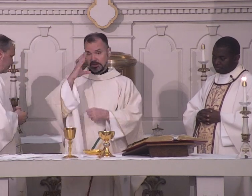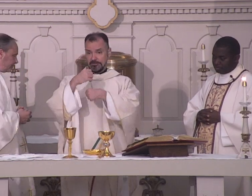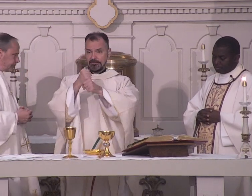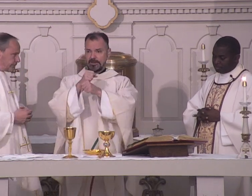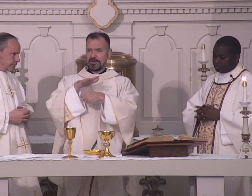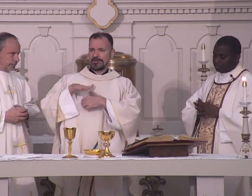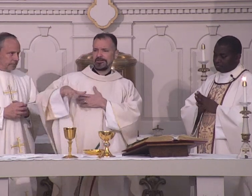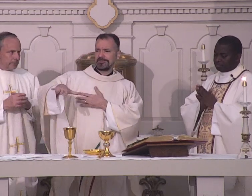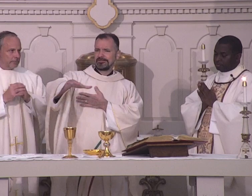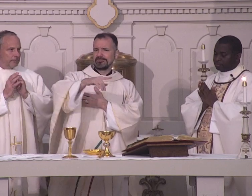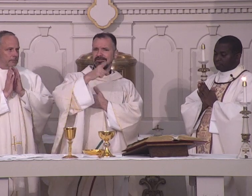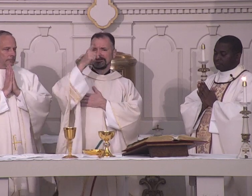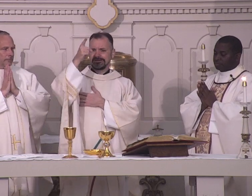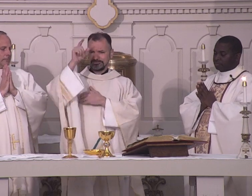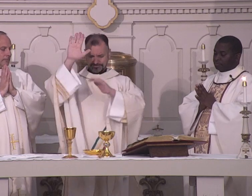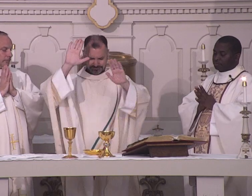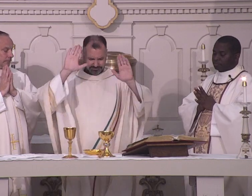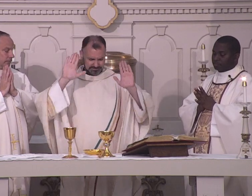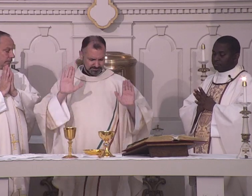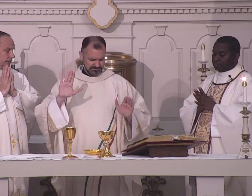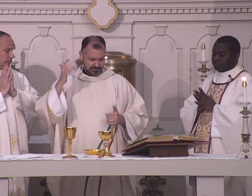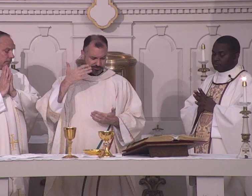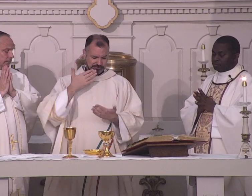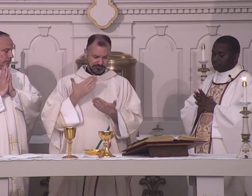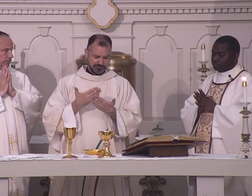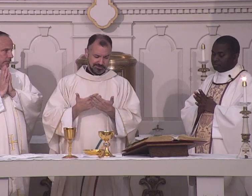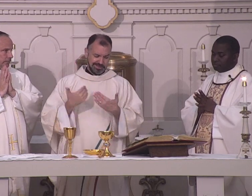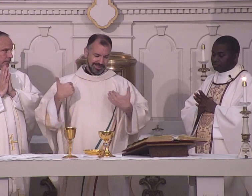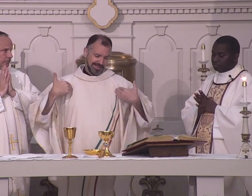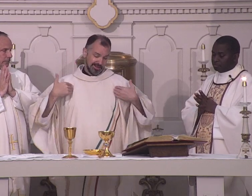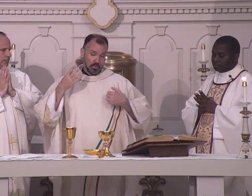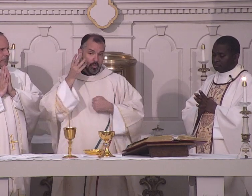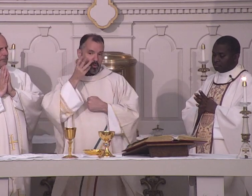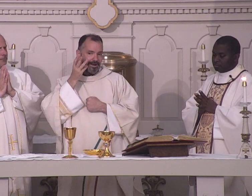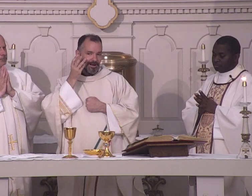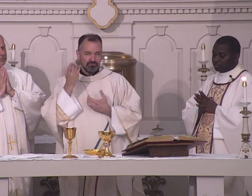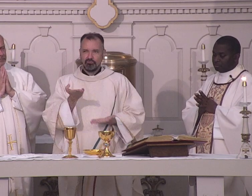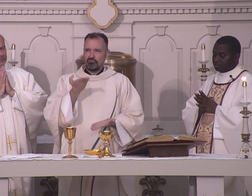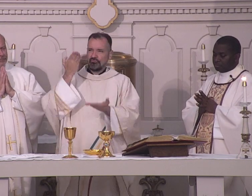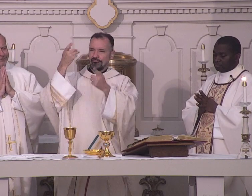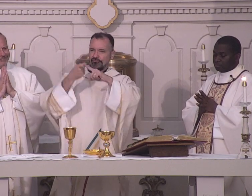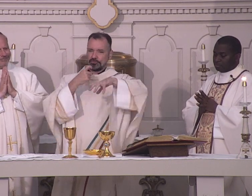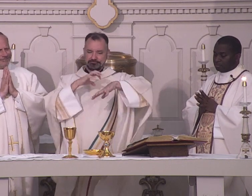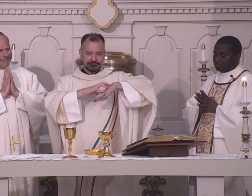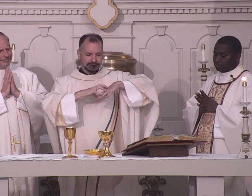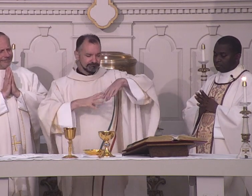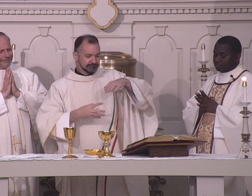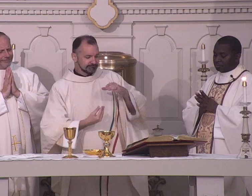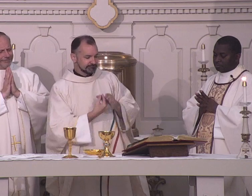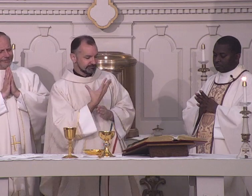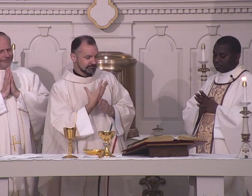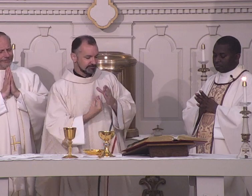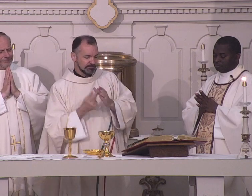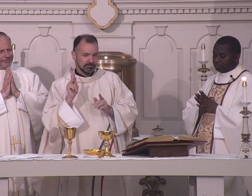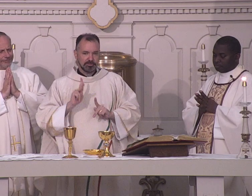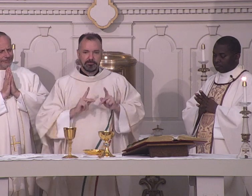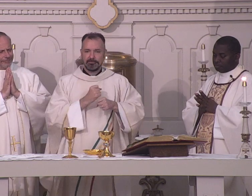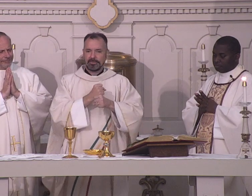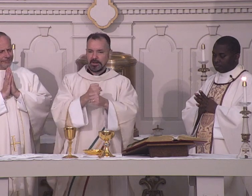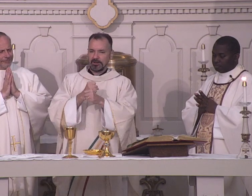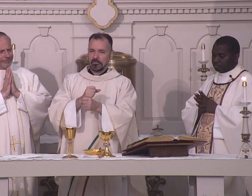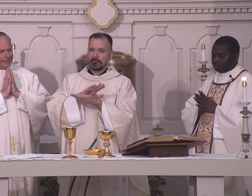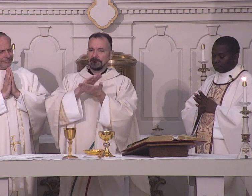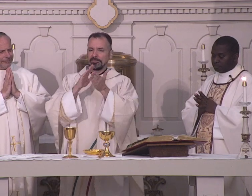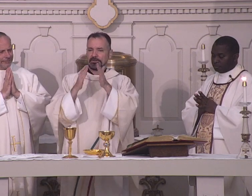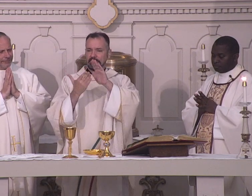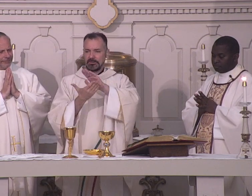Blessed are you, Lord God of all creation, for through your goodness we have received the wine we offer you, fruit of the